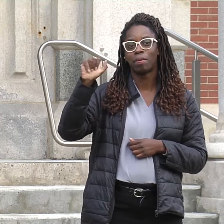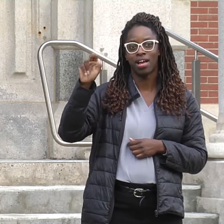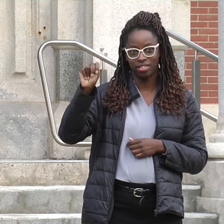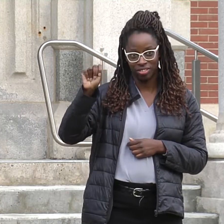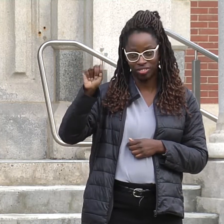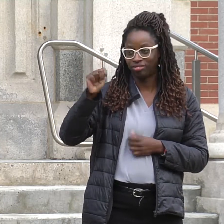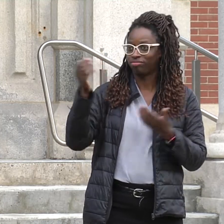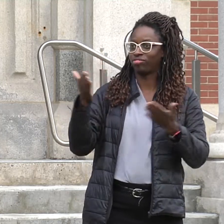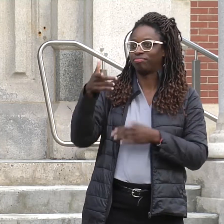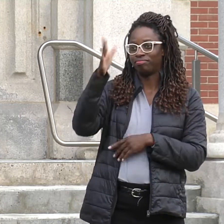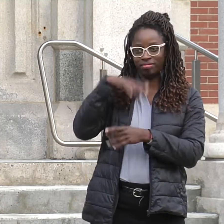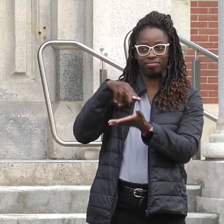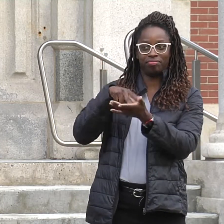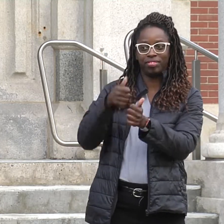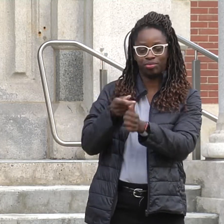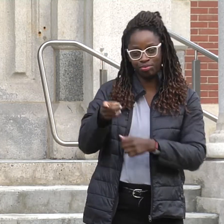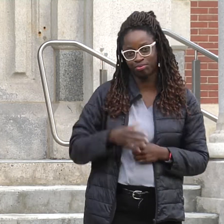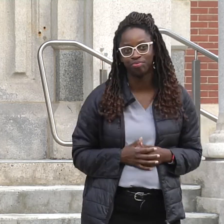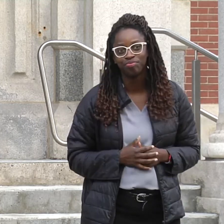Thank you, Matthew.